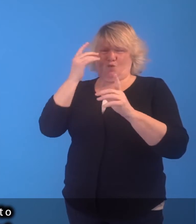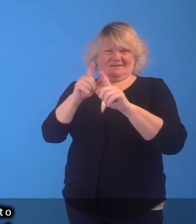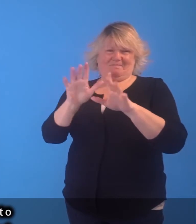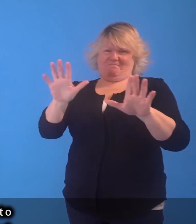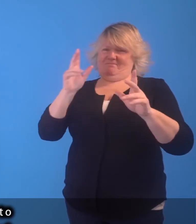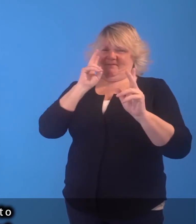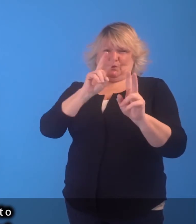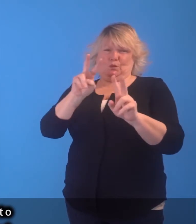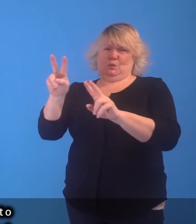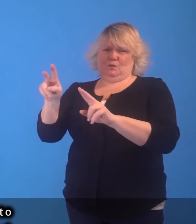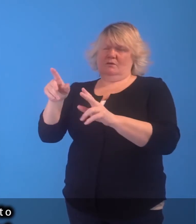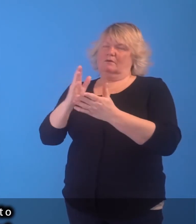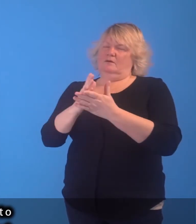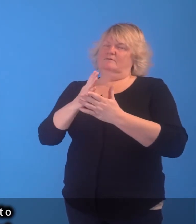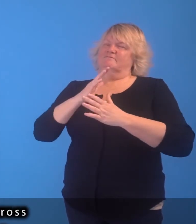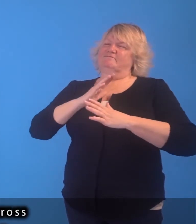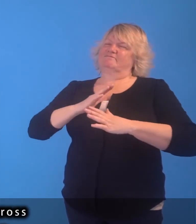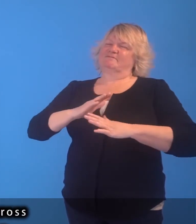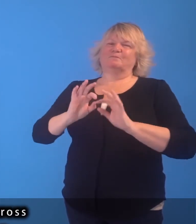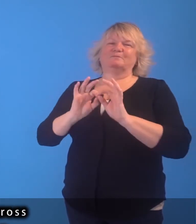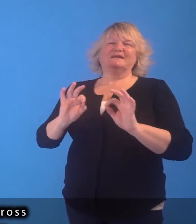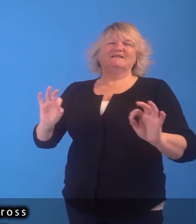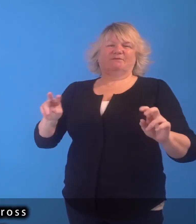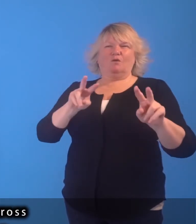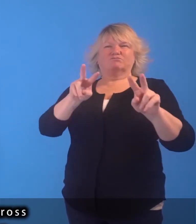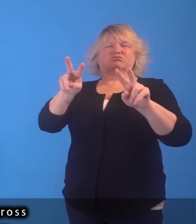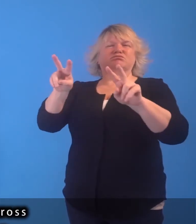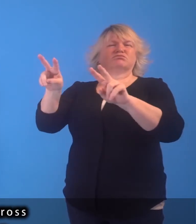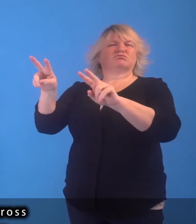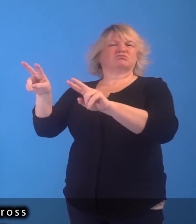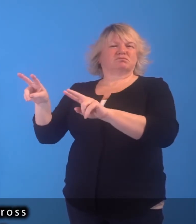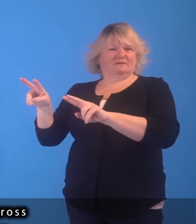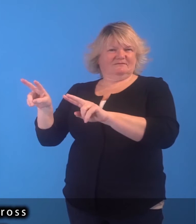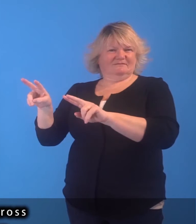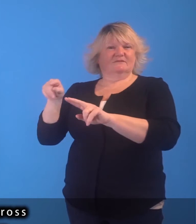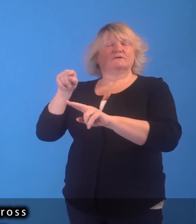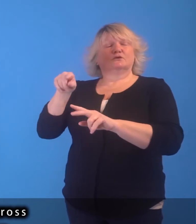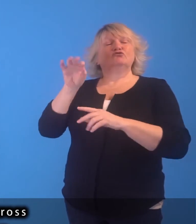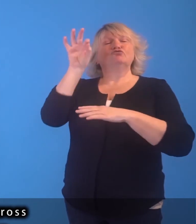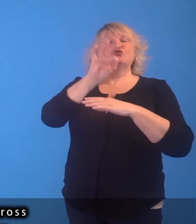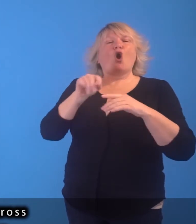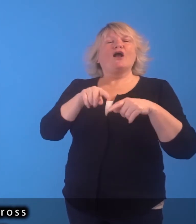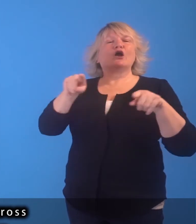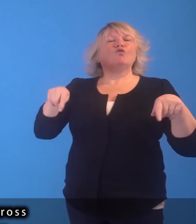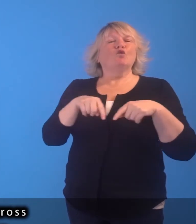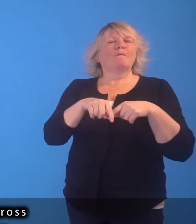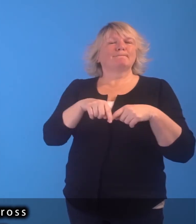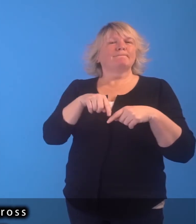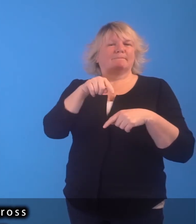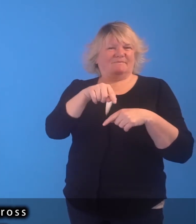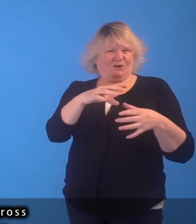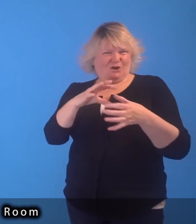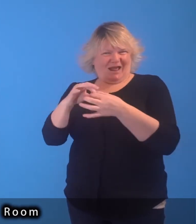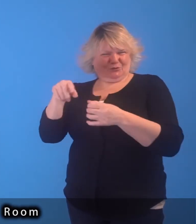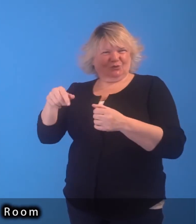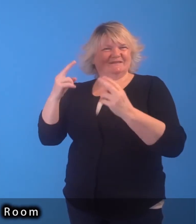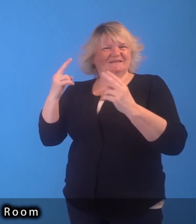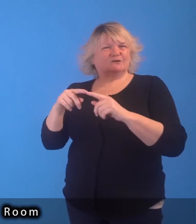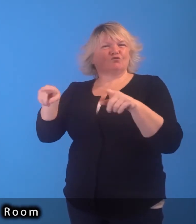The dressing room also had its fair share of modern fittings, including a large bath with a